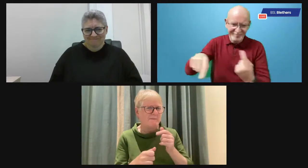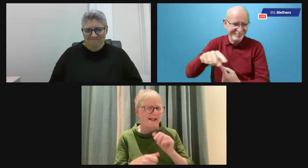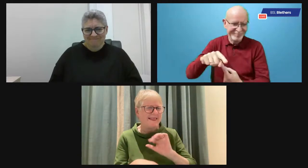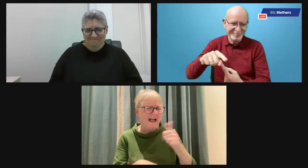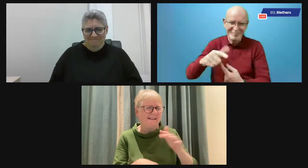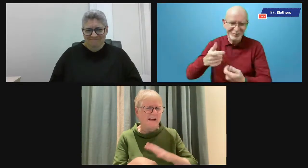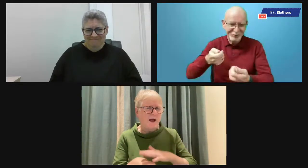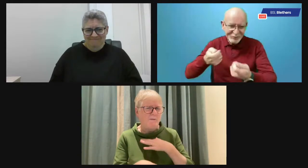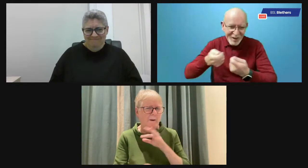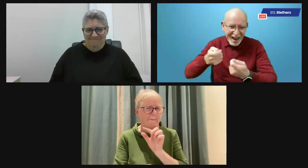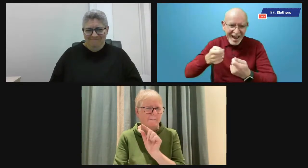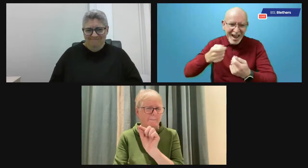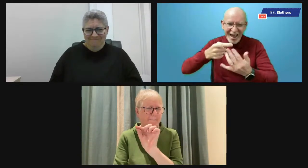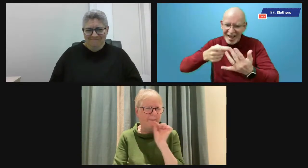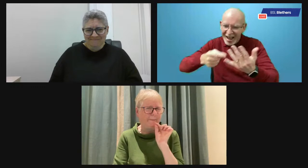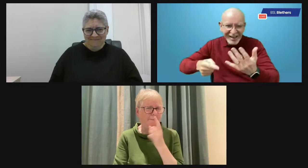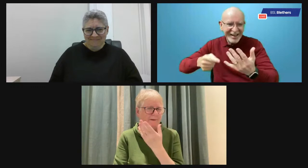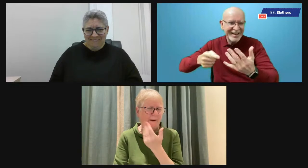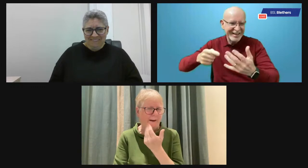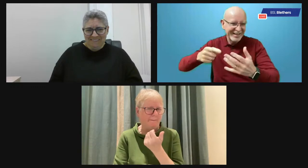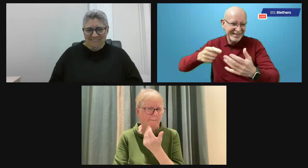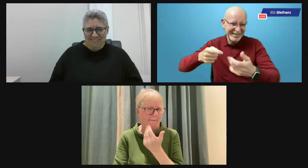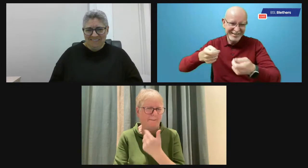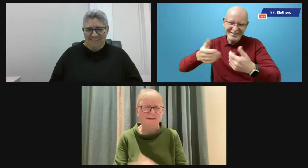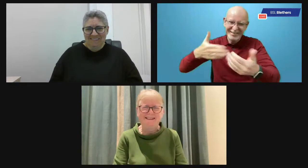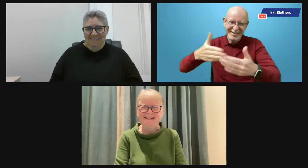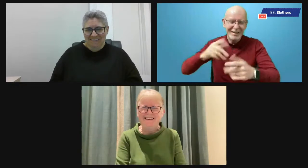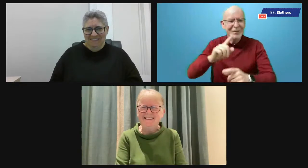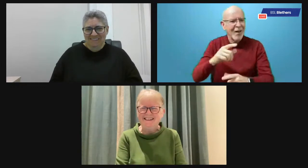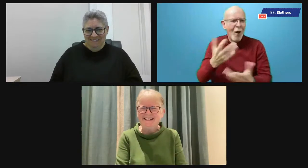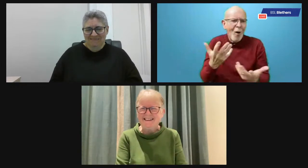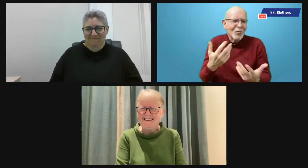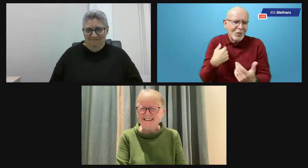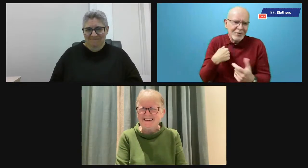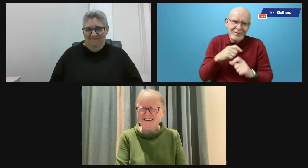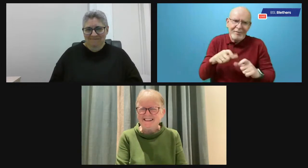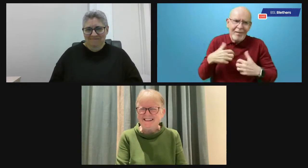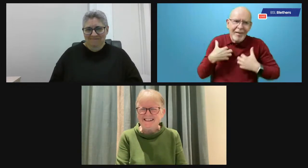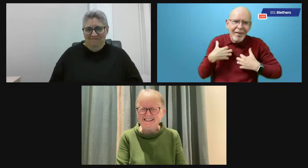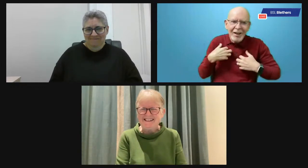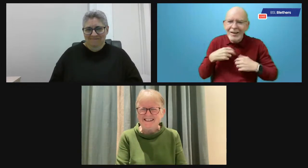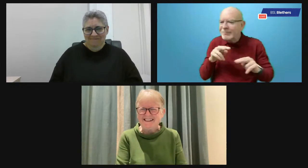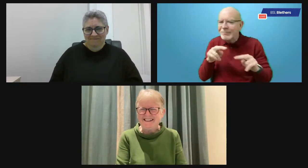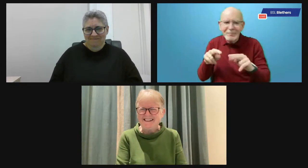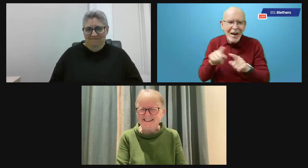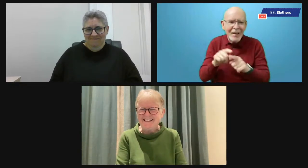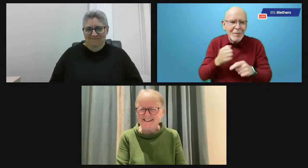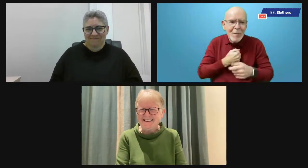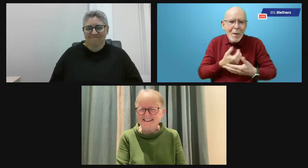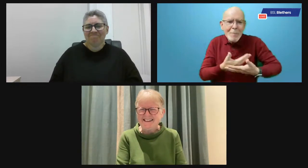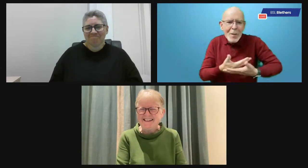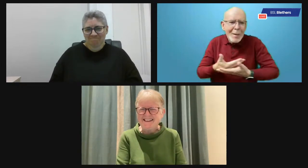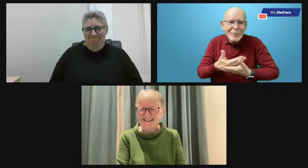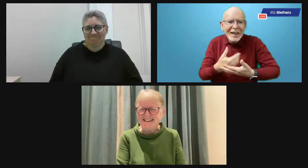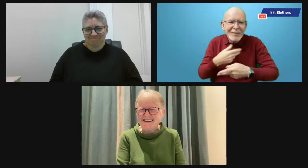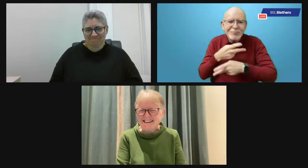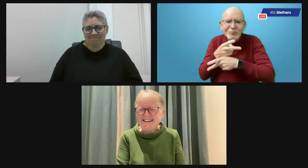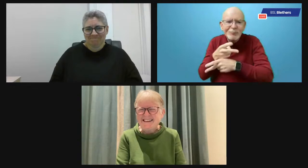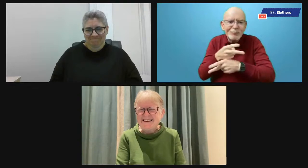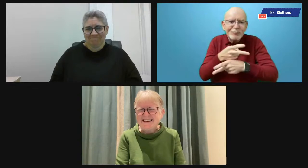I'd always thought inside that I'd love to do it, but I thought, oh, maybe not for me